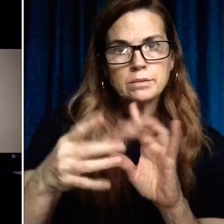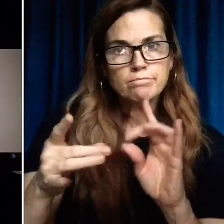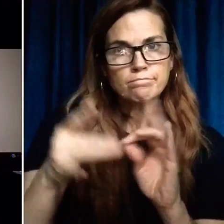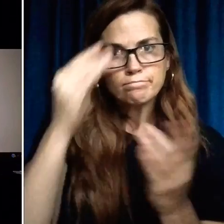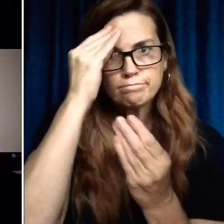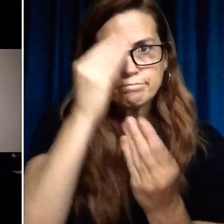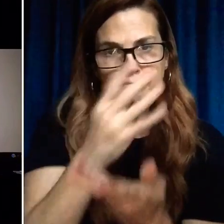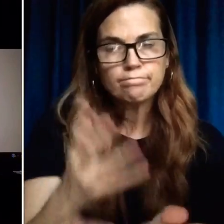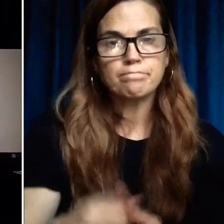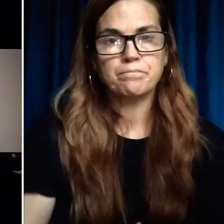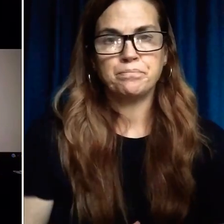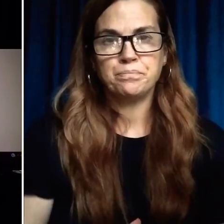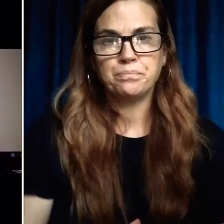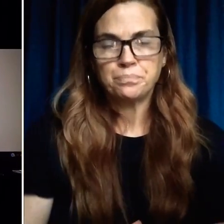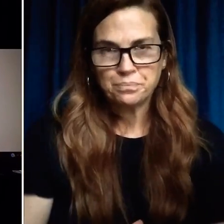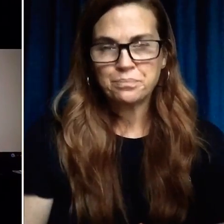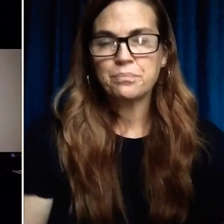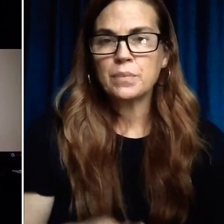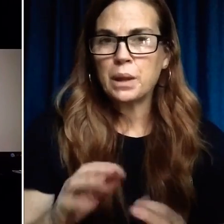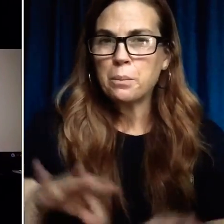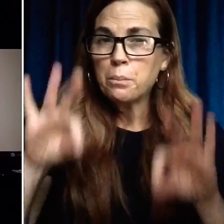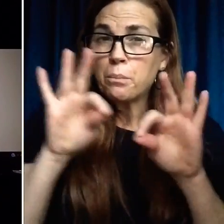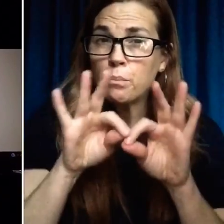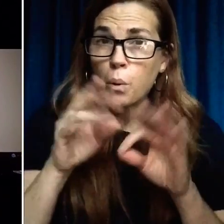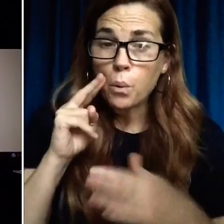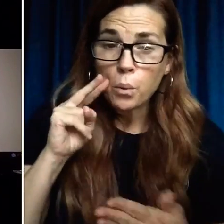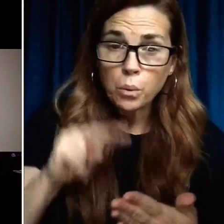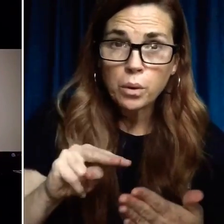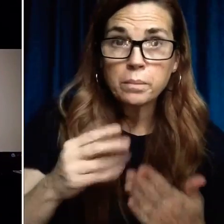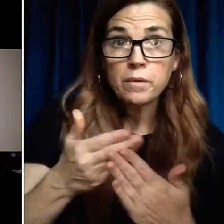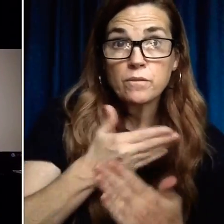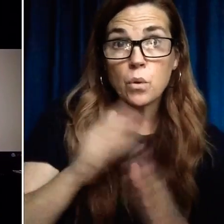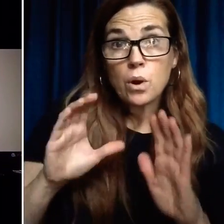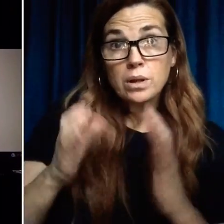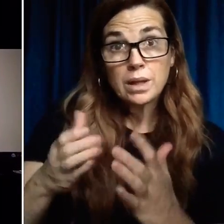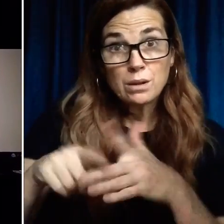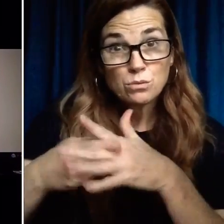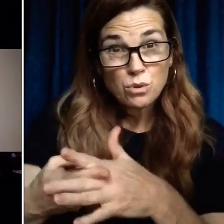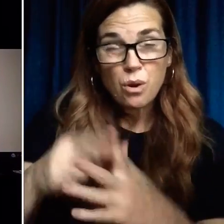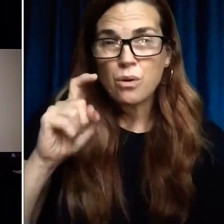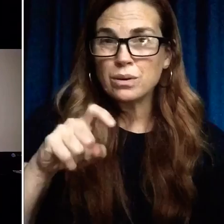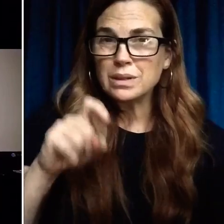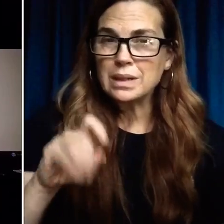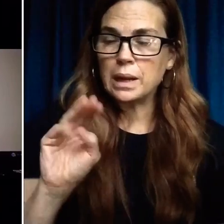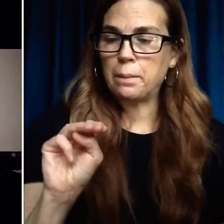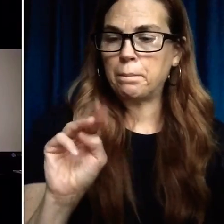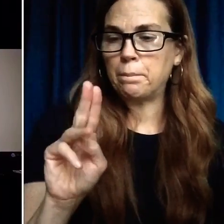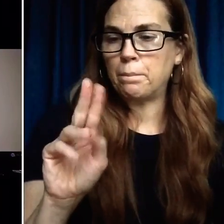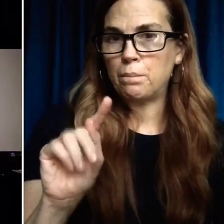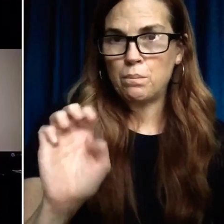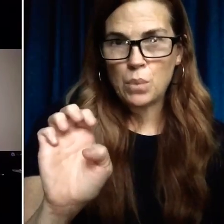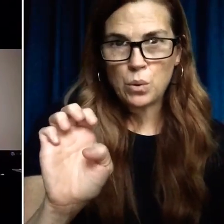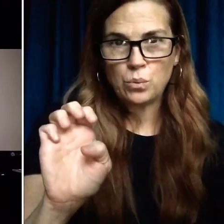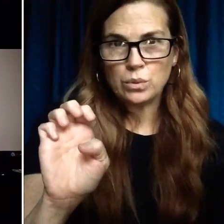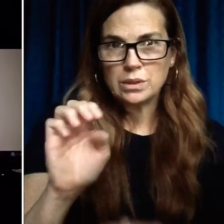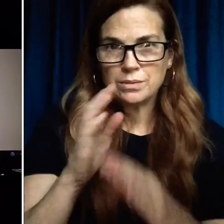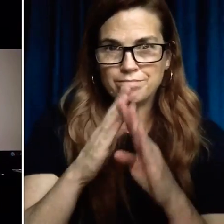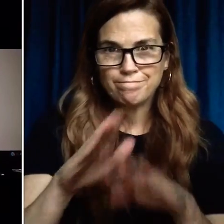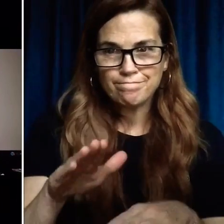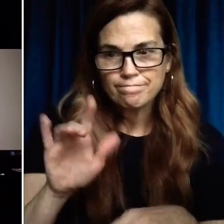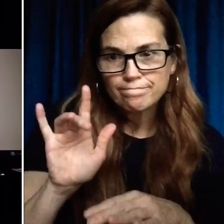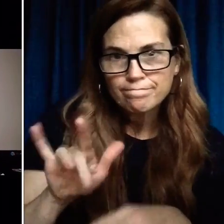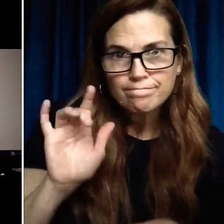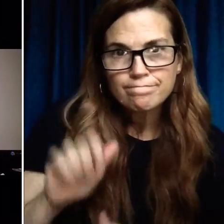Share one positive thought. Check. Are you muted? Before the lesson starts, mute yourself. Background noises may